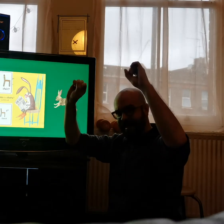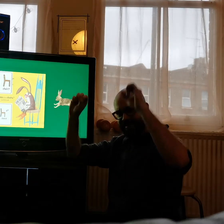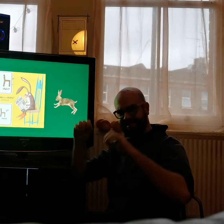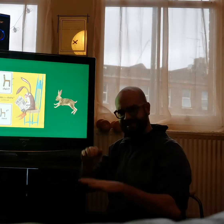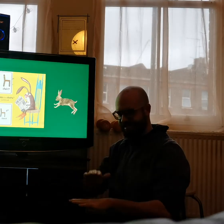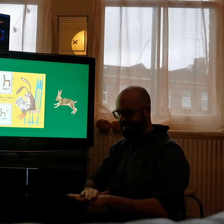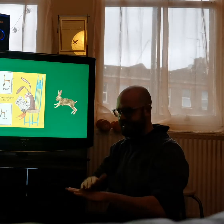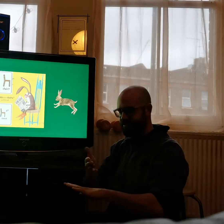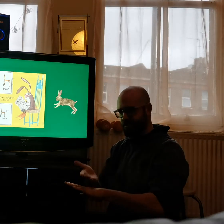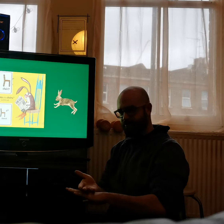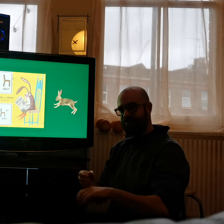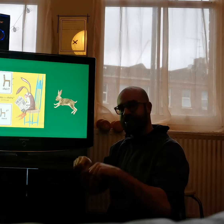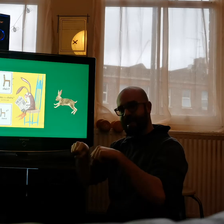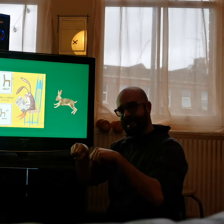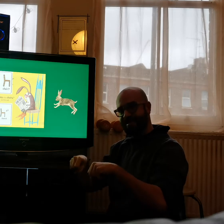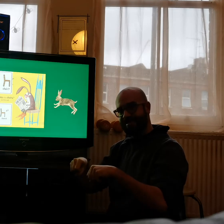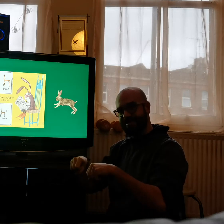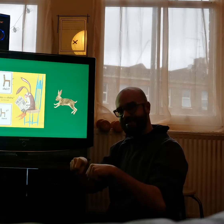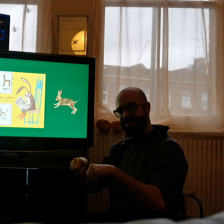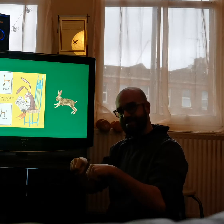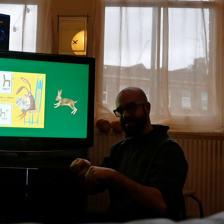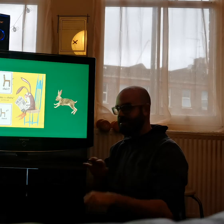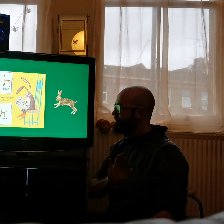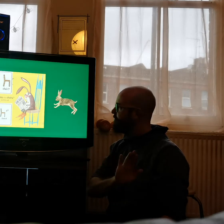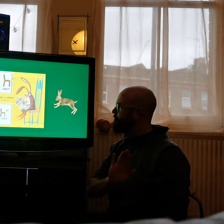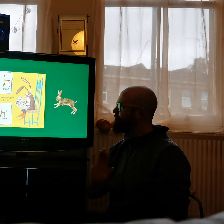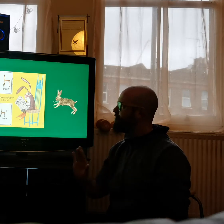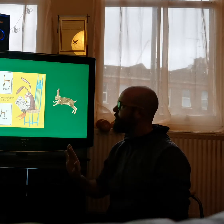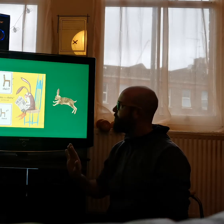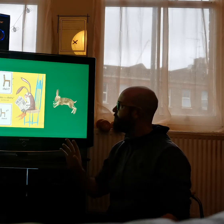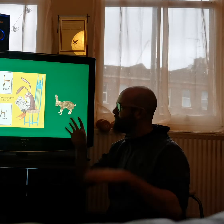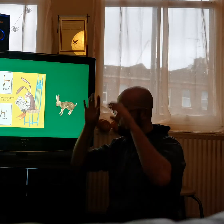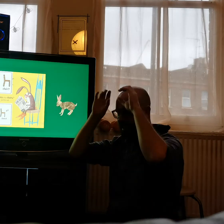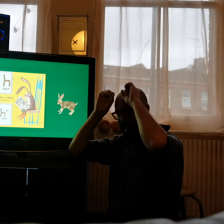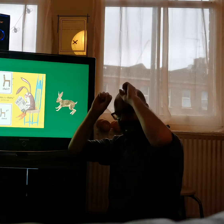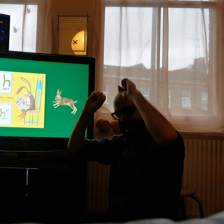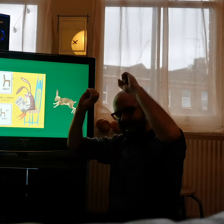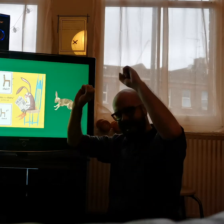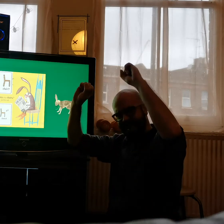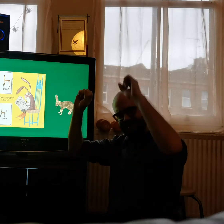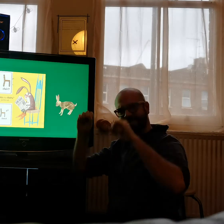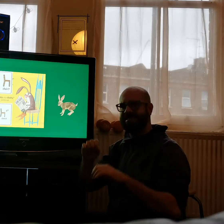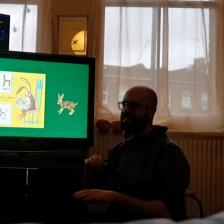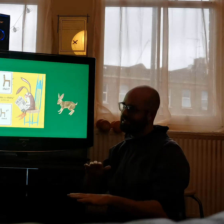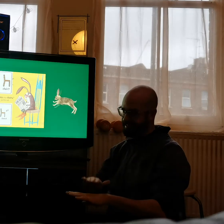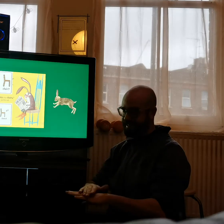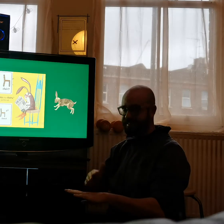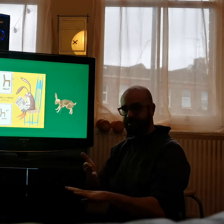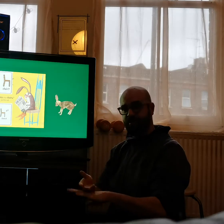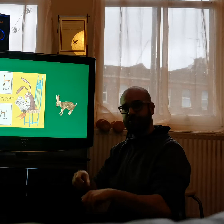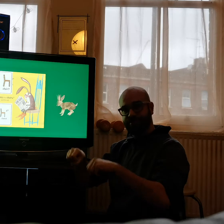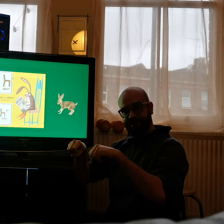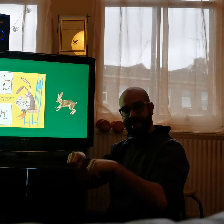Hares sit on chairs. No. Hares sit on